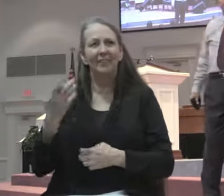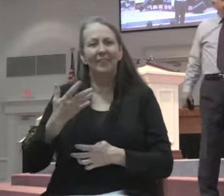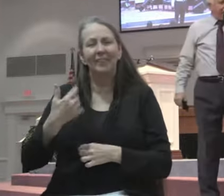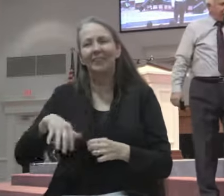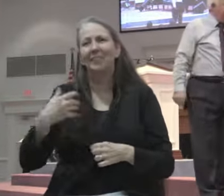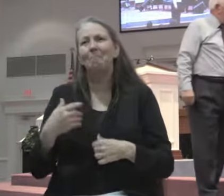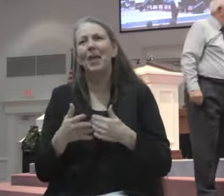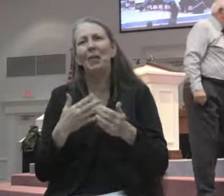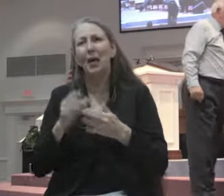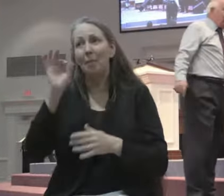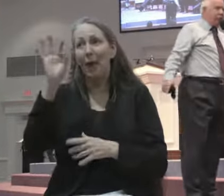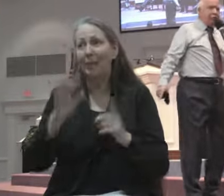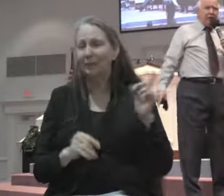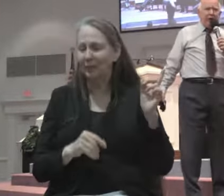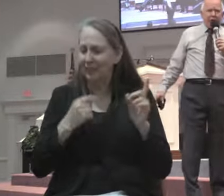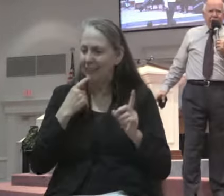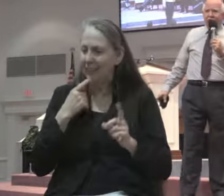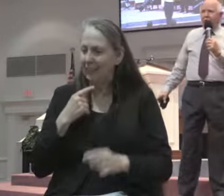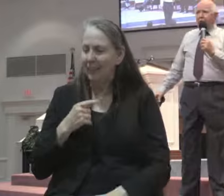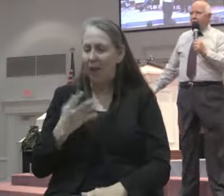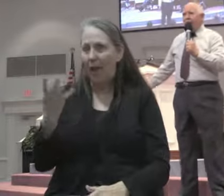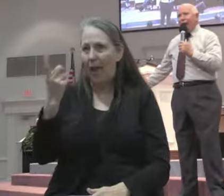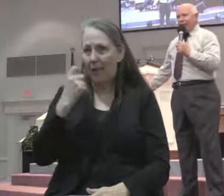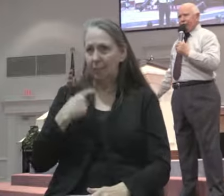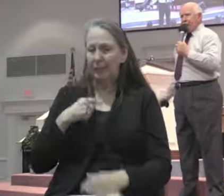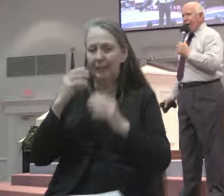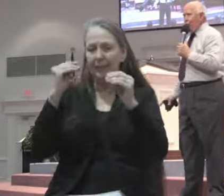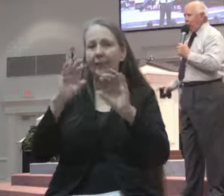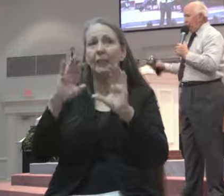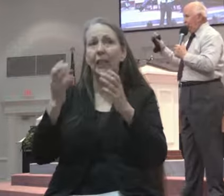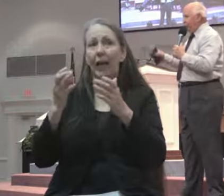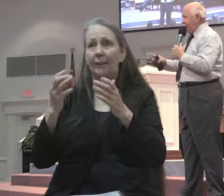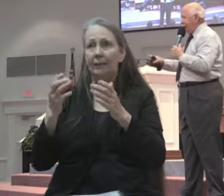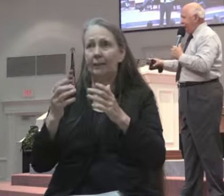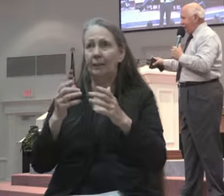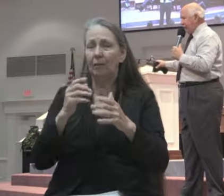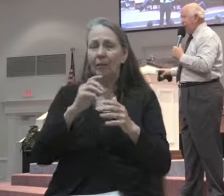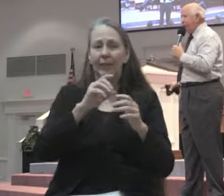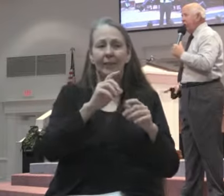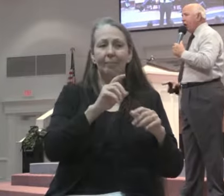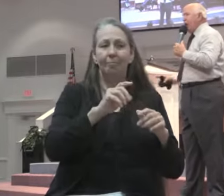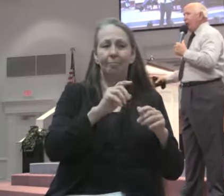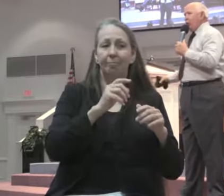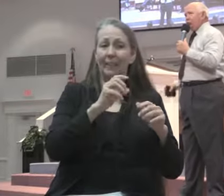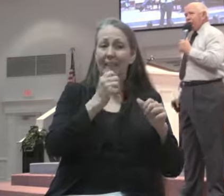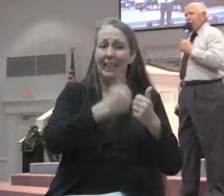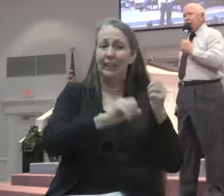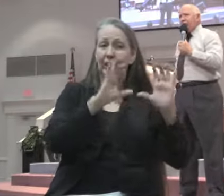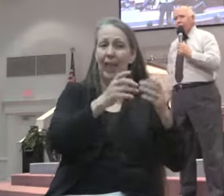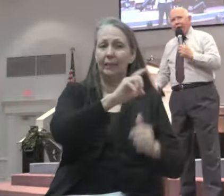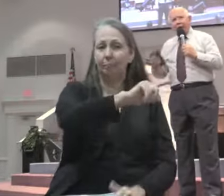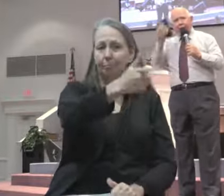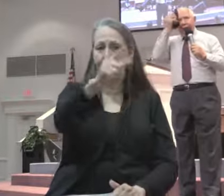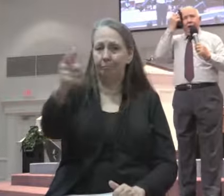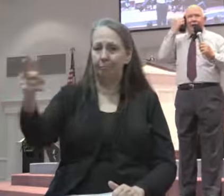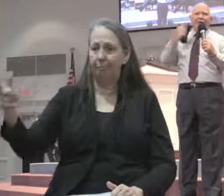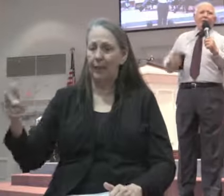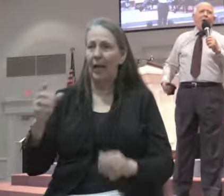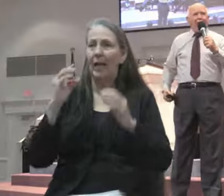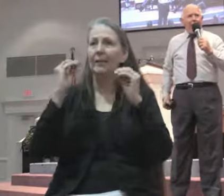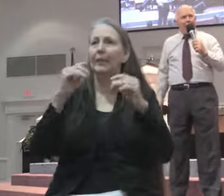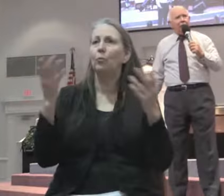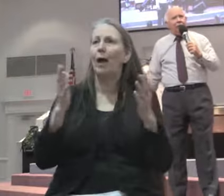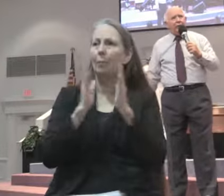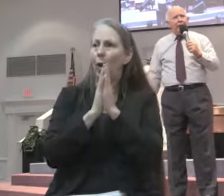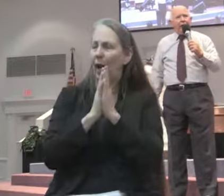So the pastor said, I want you to teach the classes. I want you to go from class to class, and I want you to teach on prayer. I